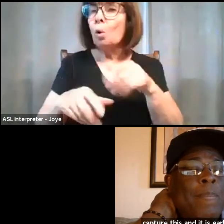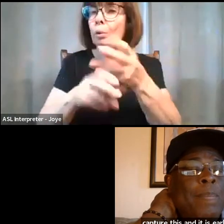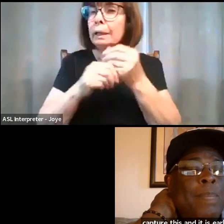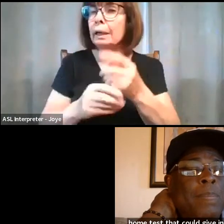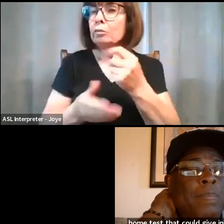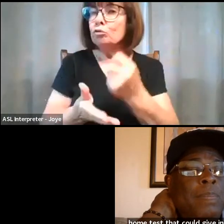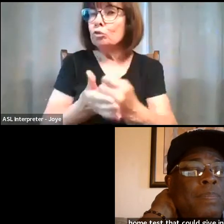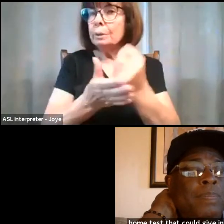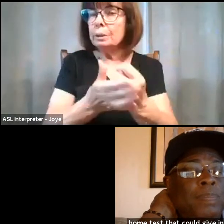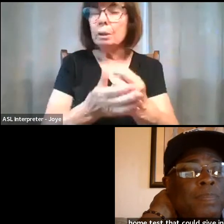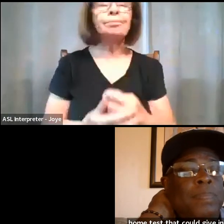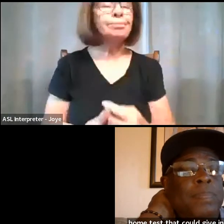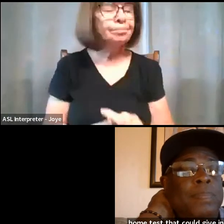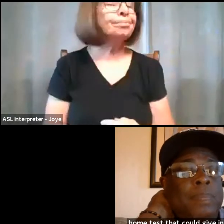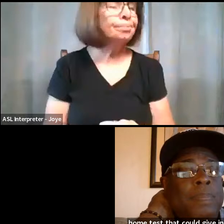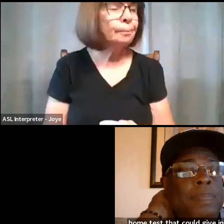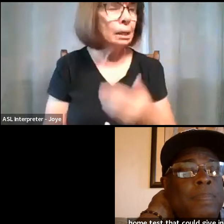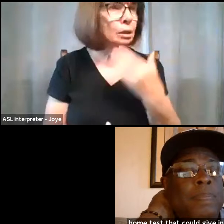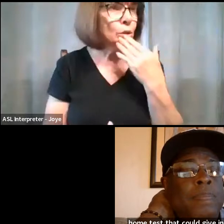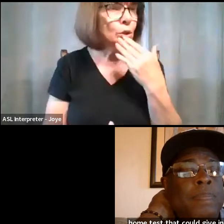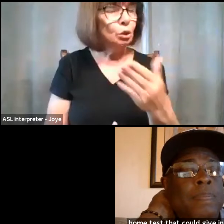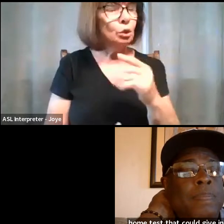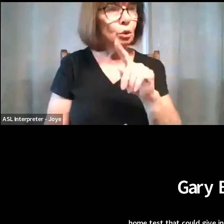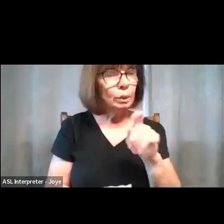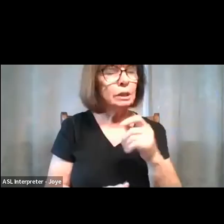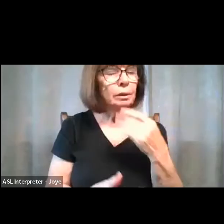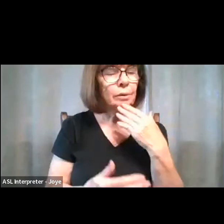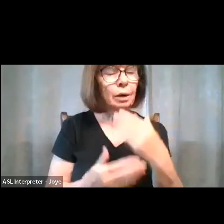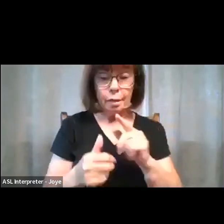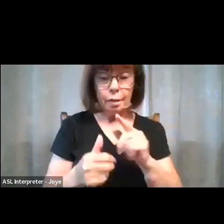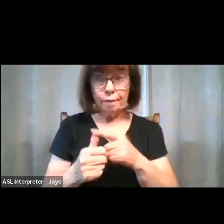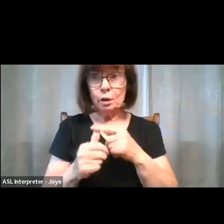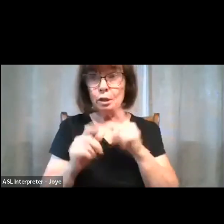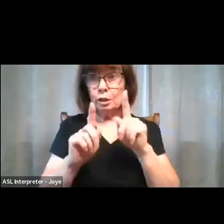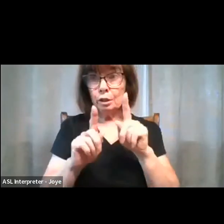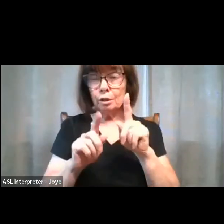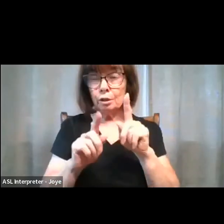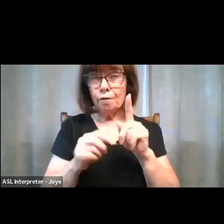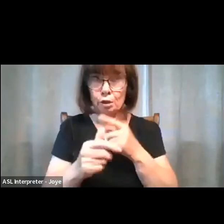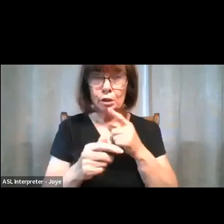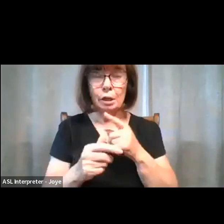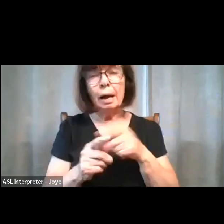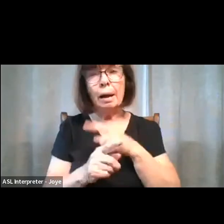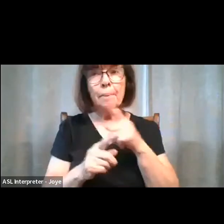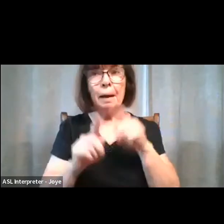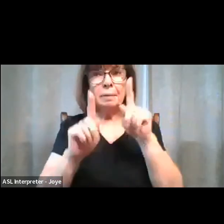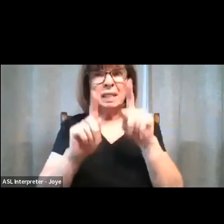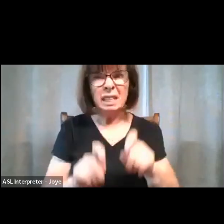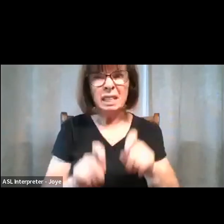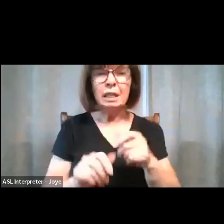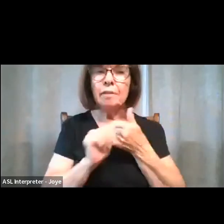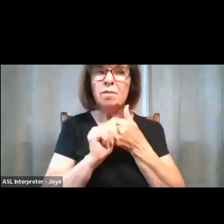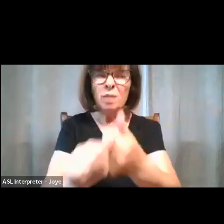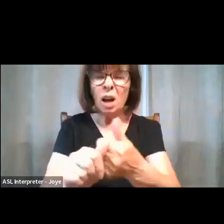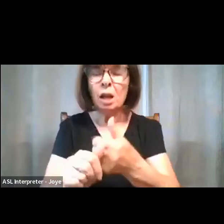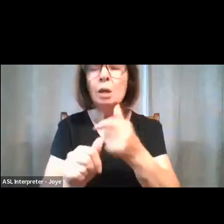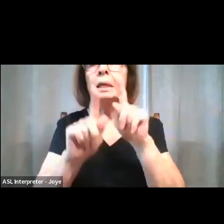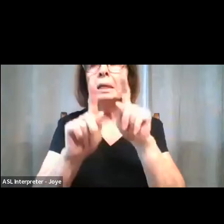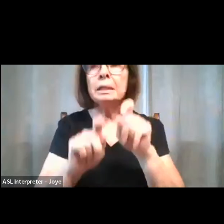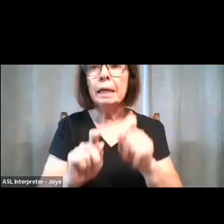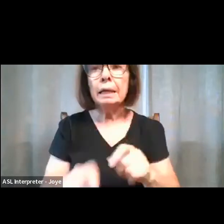Those are great questions. Thank you. The first test about testing and tracking of test results. And so any